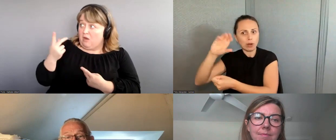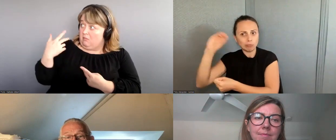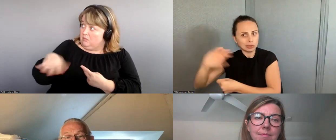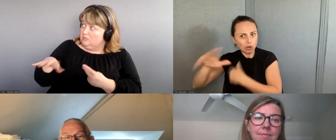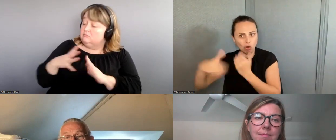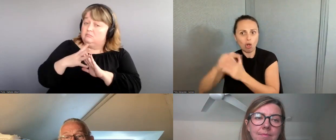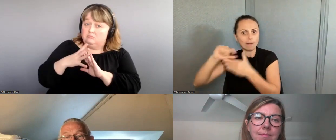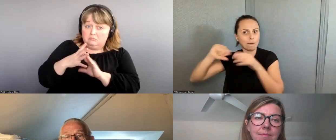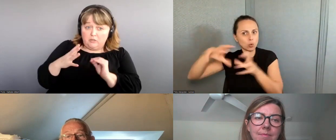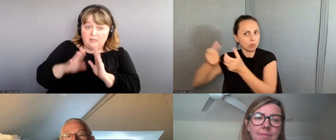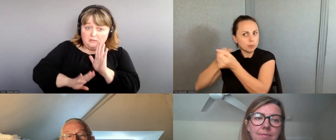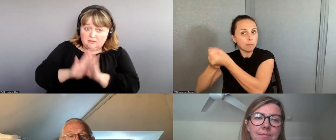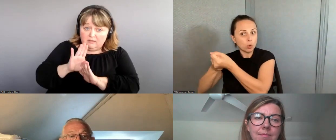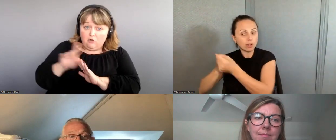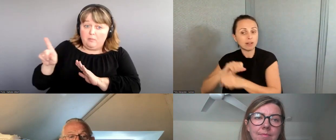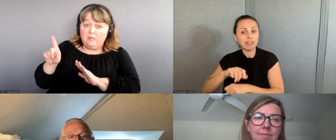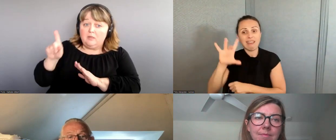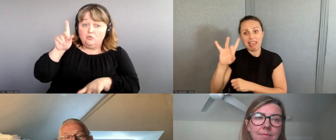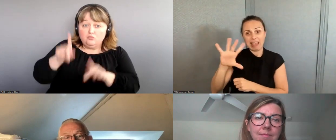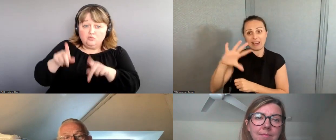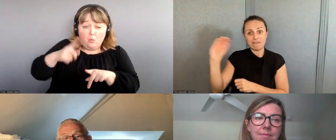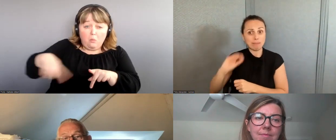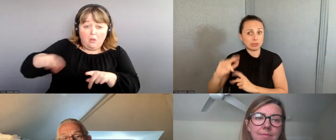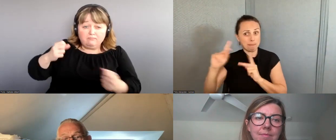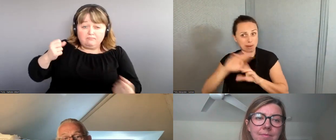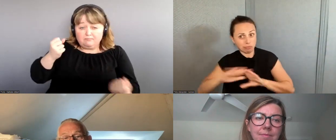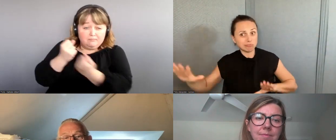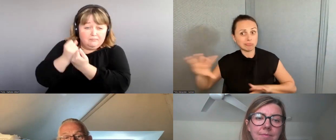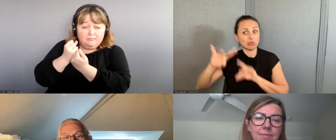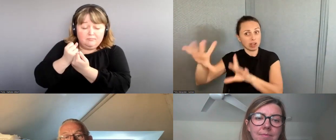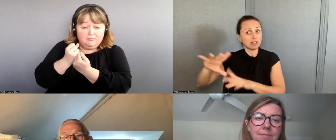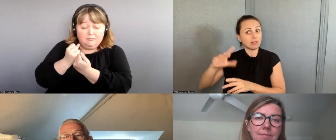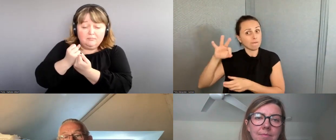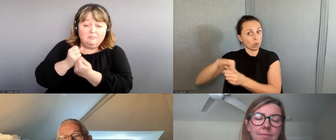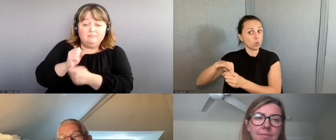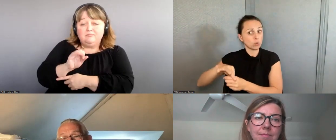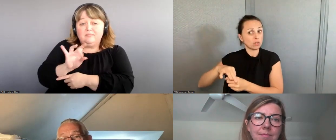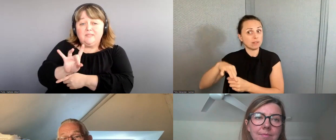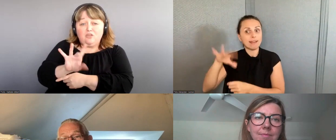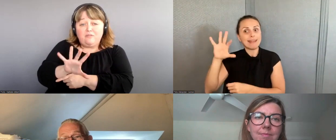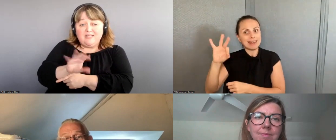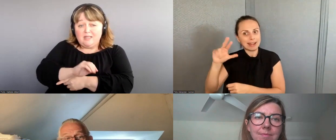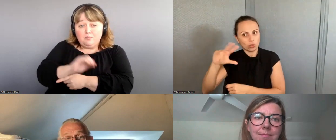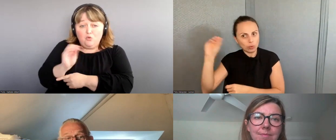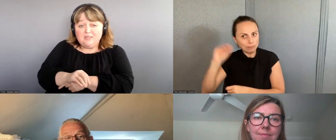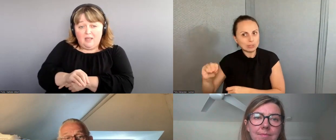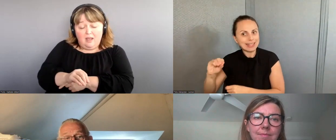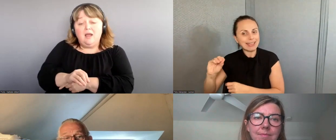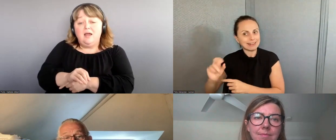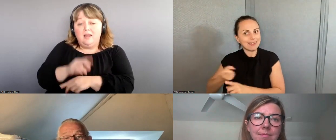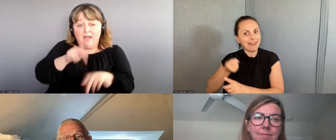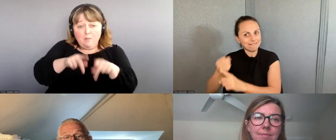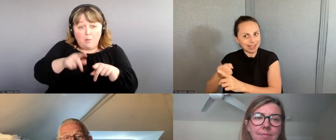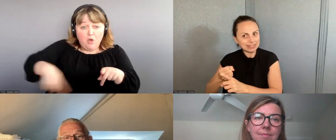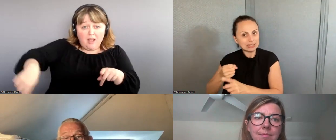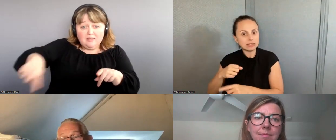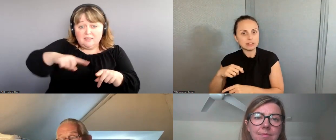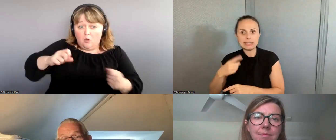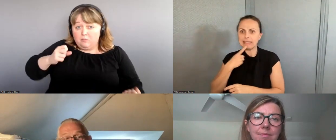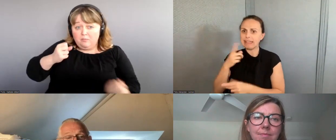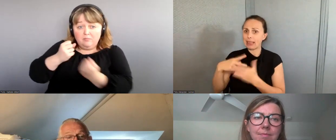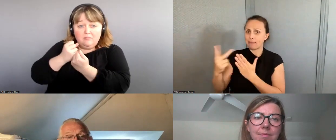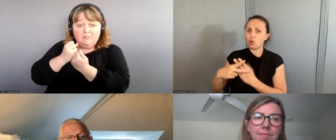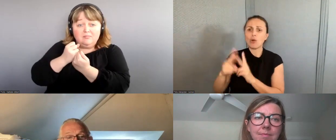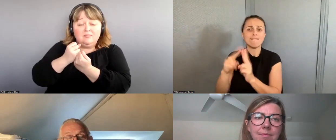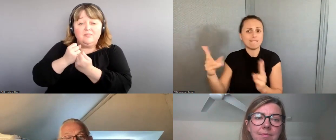parties. It was supported by 85% of the population in a referendum, and we're 93% of those affected rating the program as very good in a